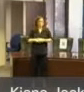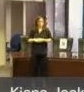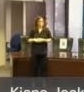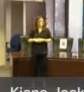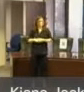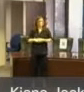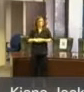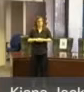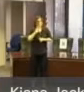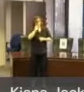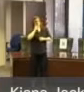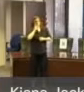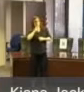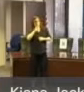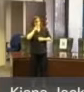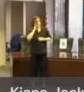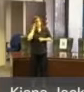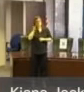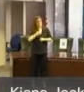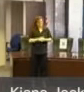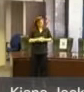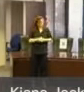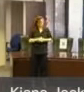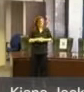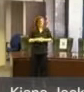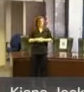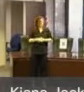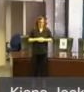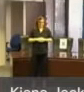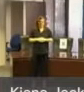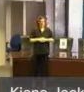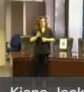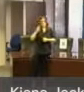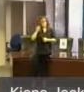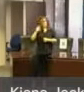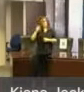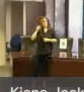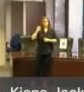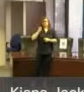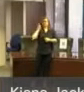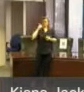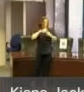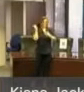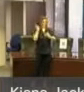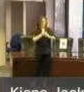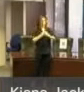Russ Childers makes the motion. Russ Childers has made the motion for approval. Is there a second?